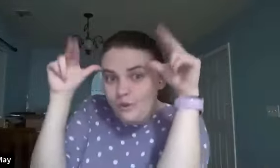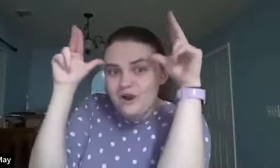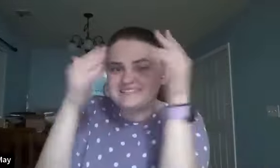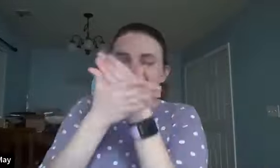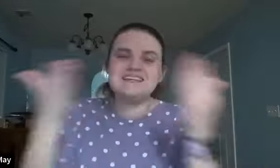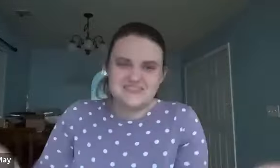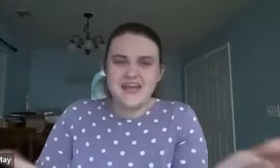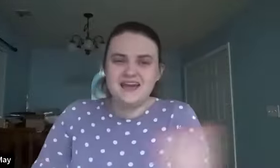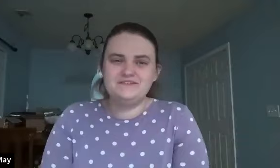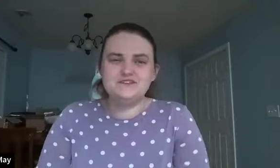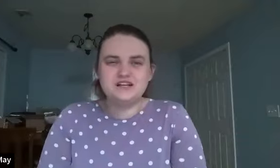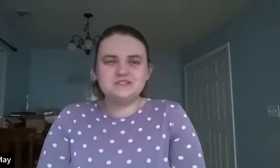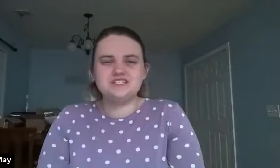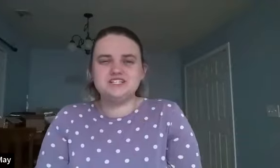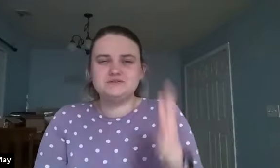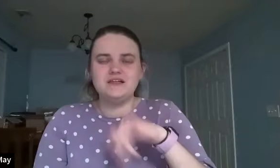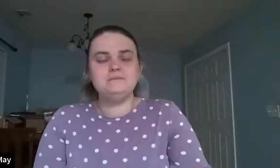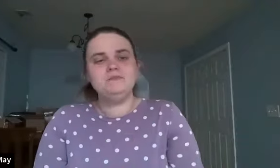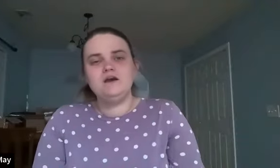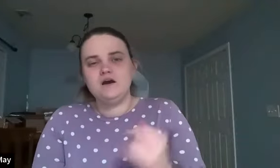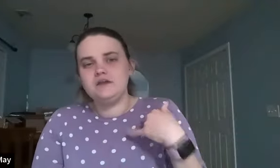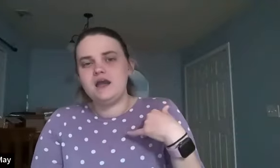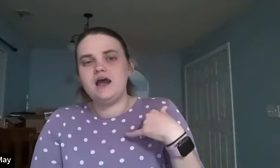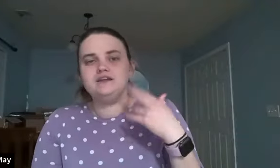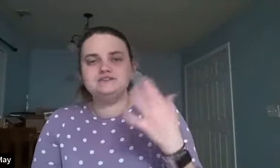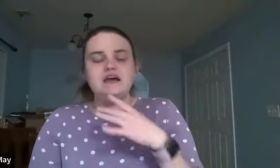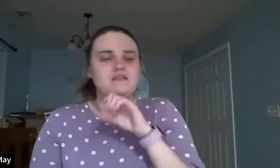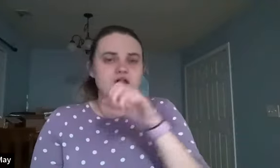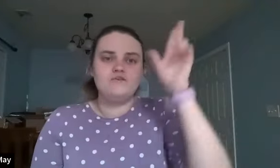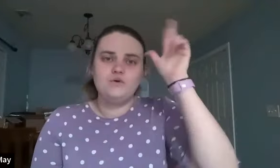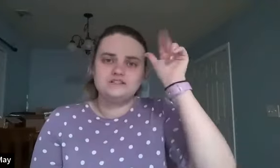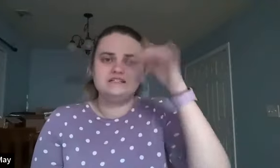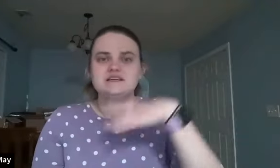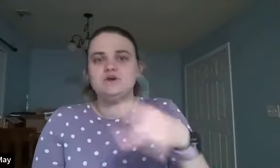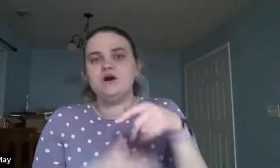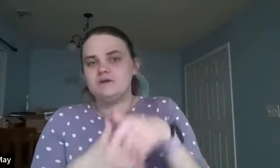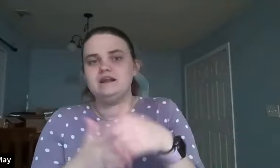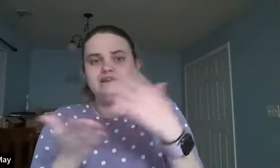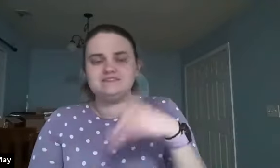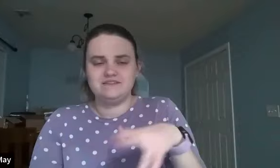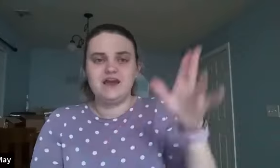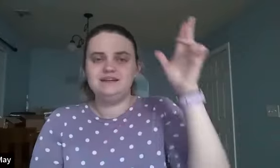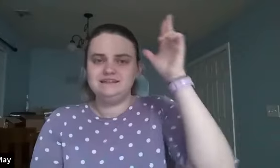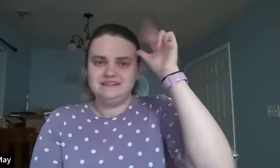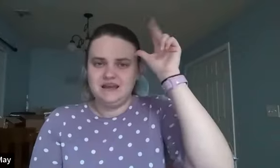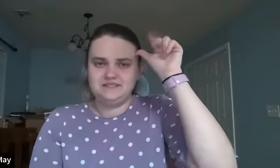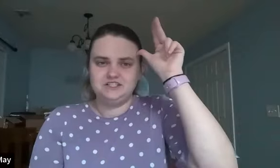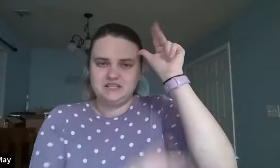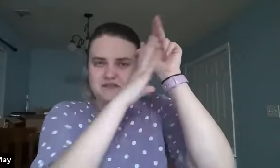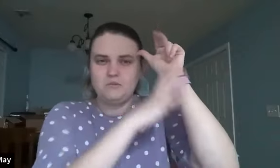horse? Things like that. If you're talking about just a general, like, oh yeah, I love horses, I've gone riding, things like that, I've seen just kind of that more